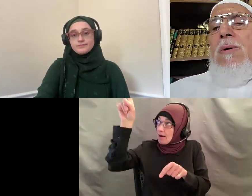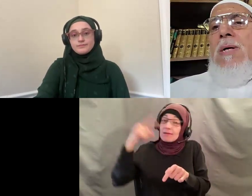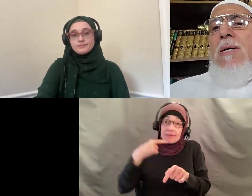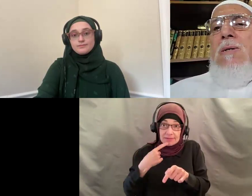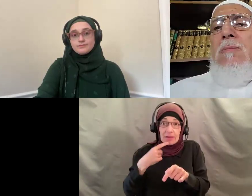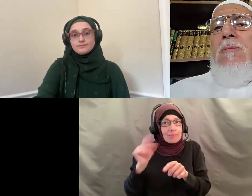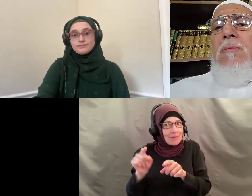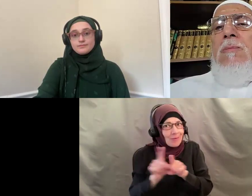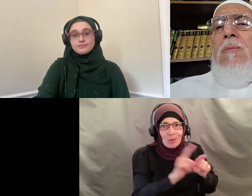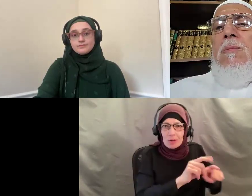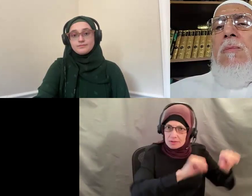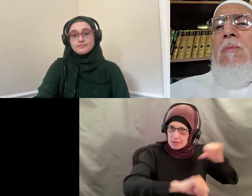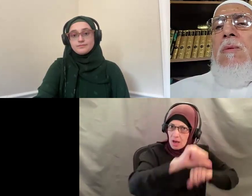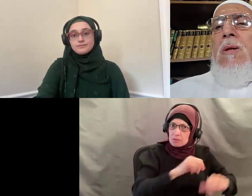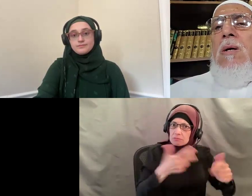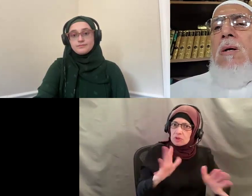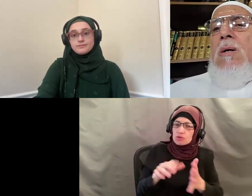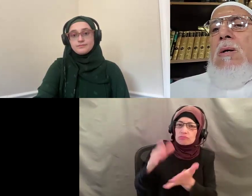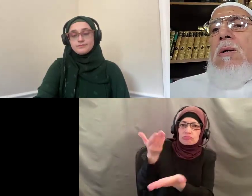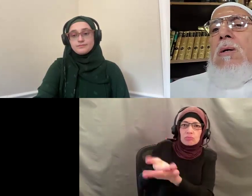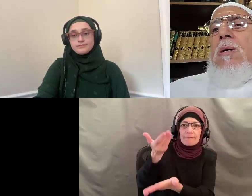of our days.